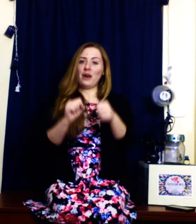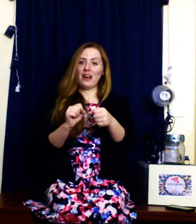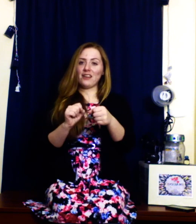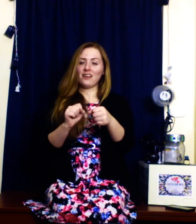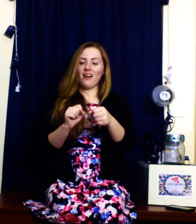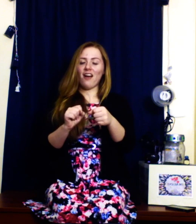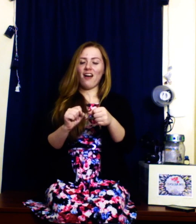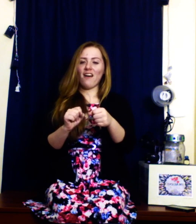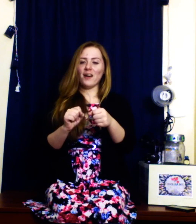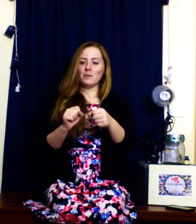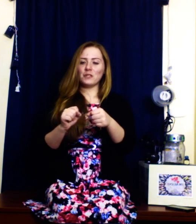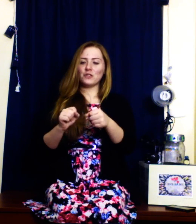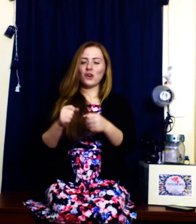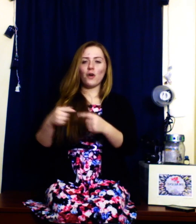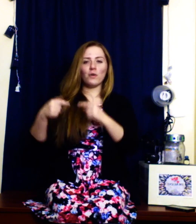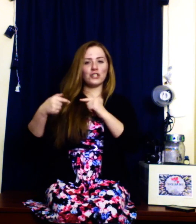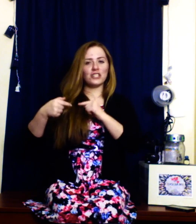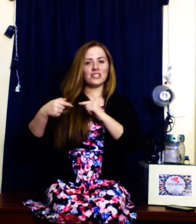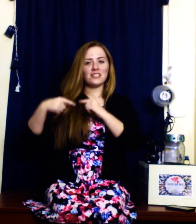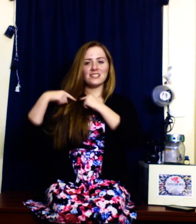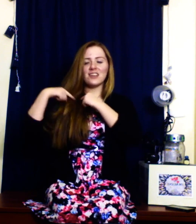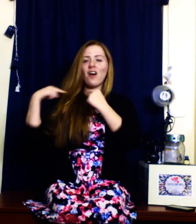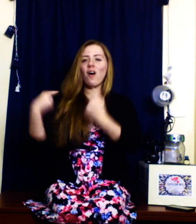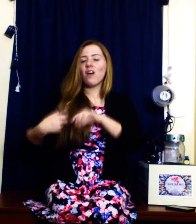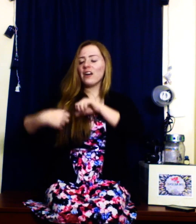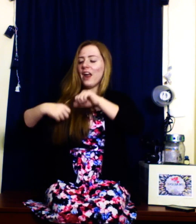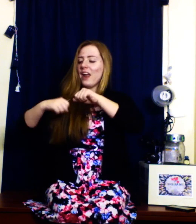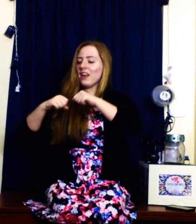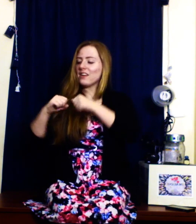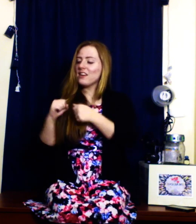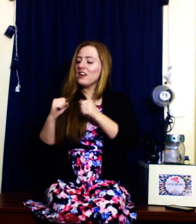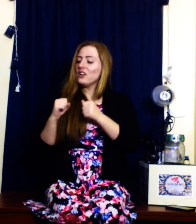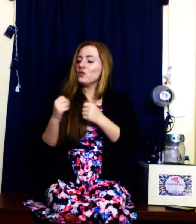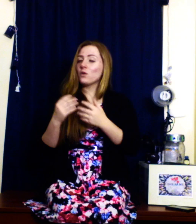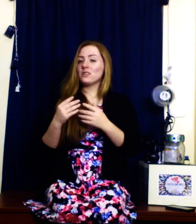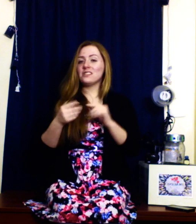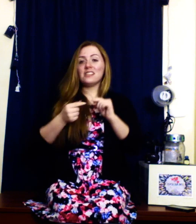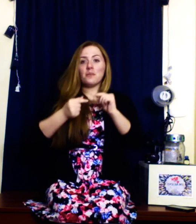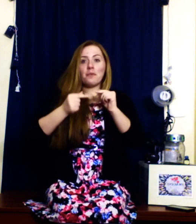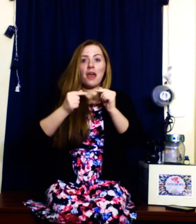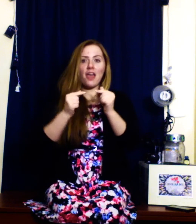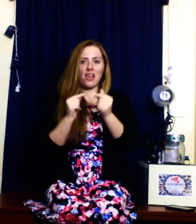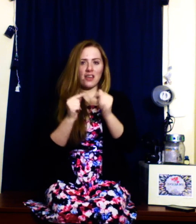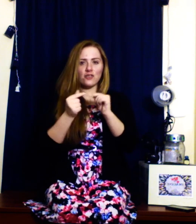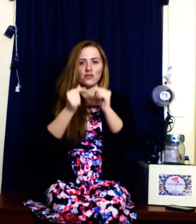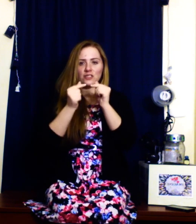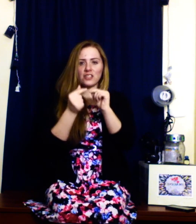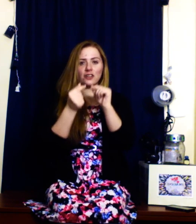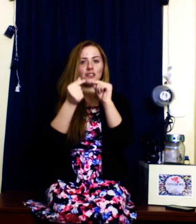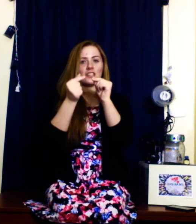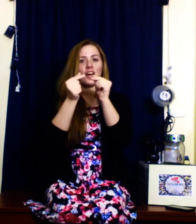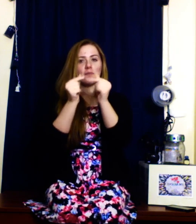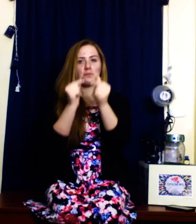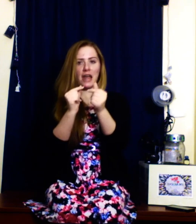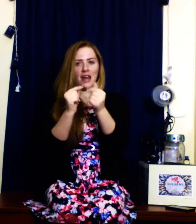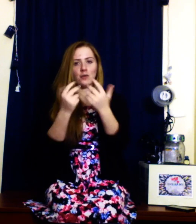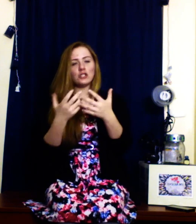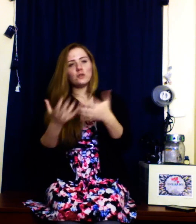break. So when she does this heartache, you don't see the pain. You don't see her sign pain, which you